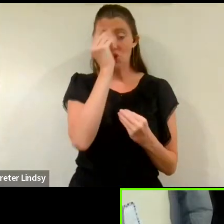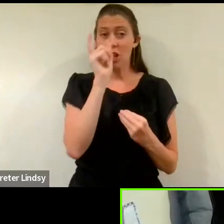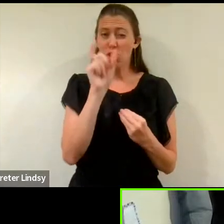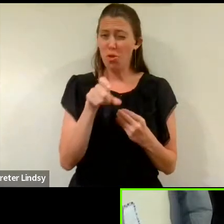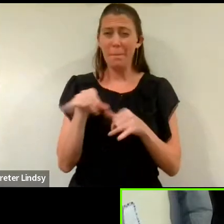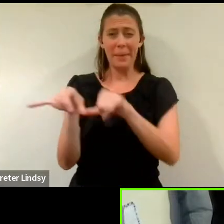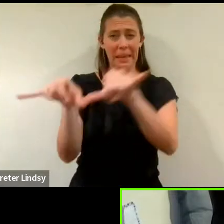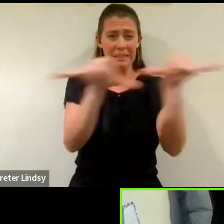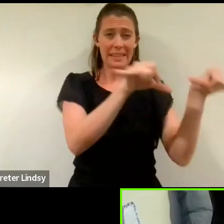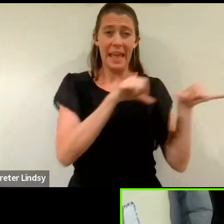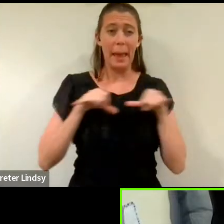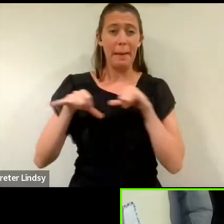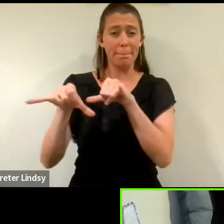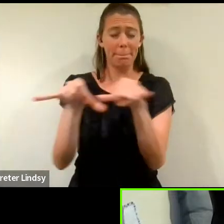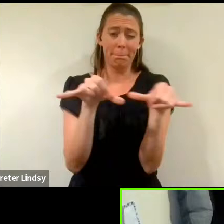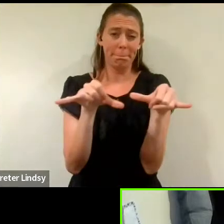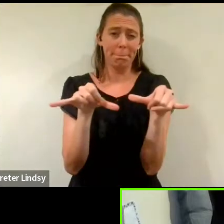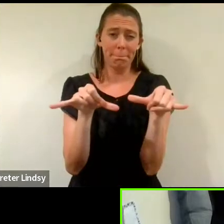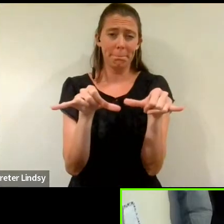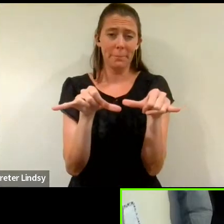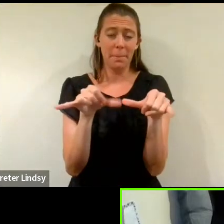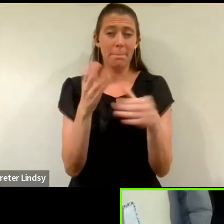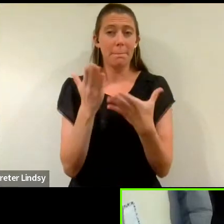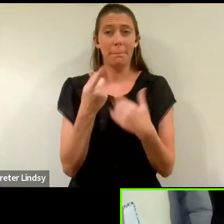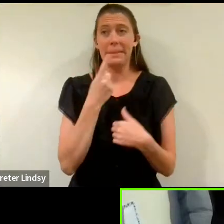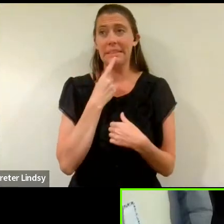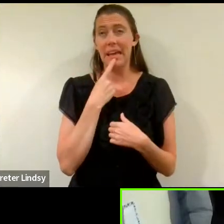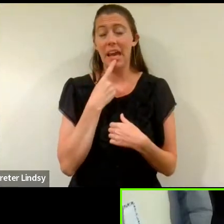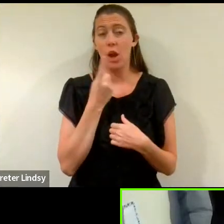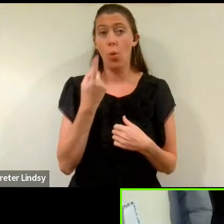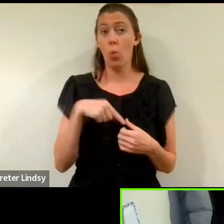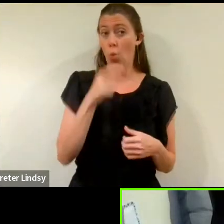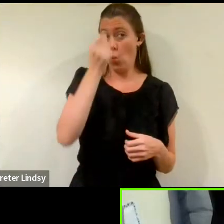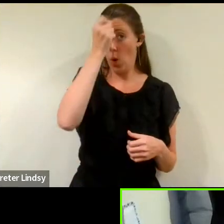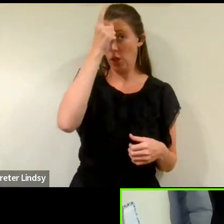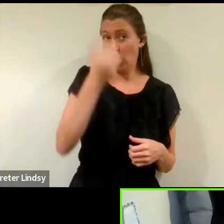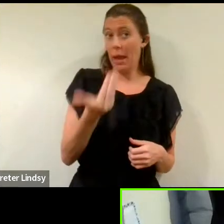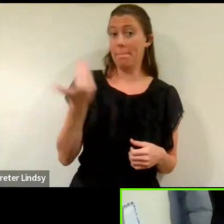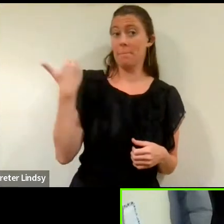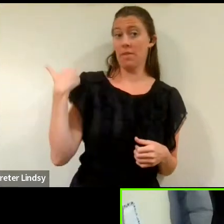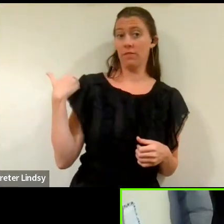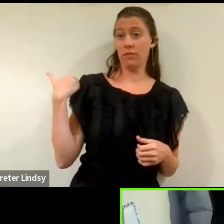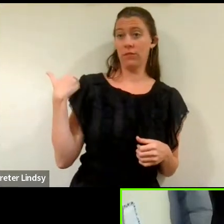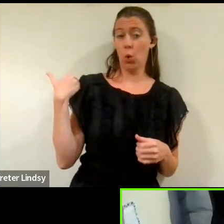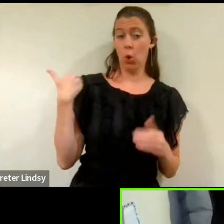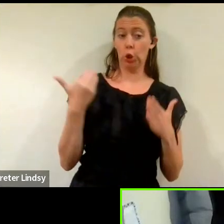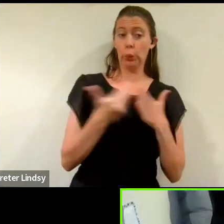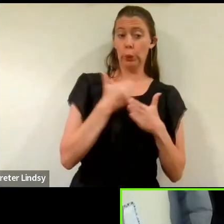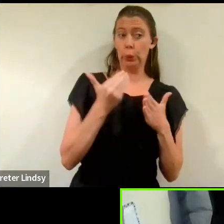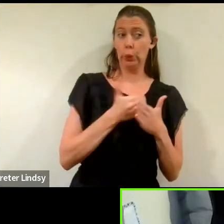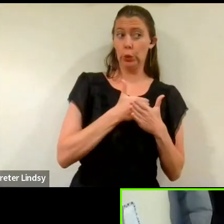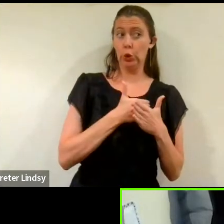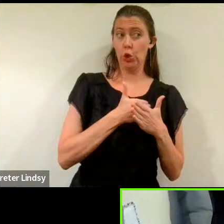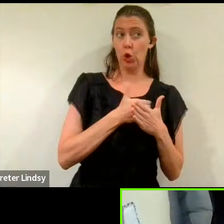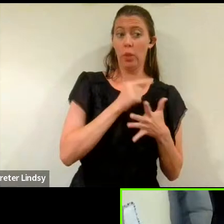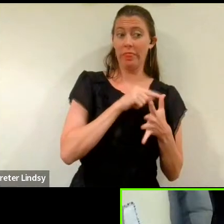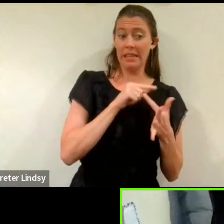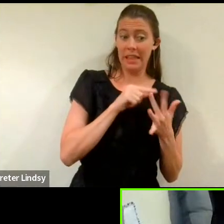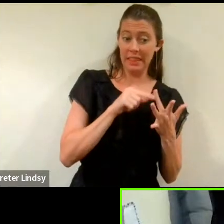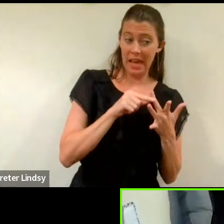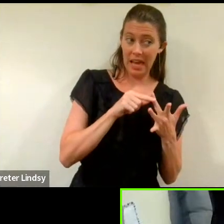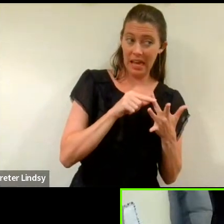we understand that this was where things were, but as with all problems with illnesses, etc.,